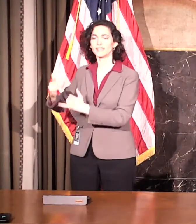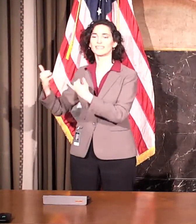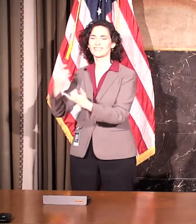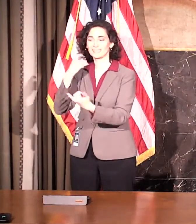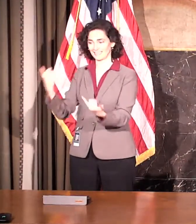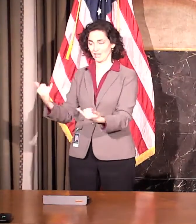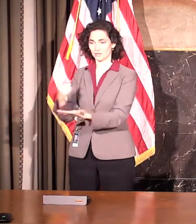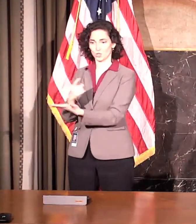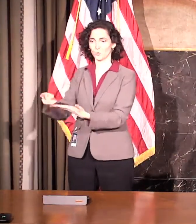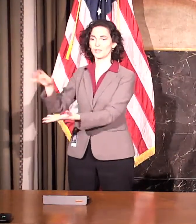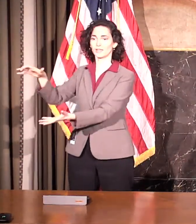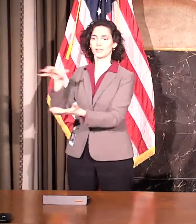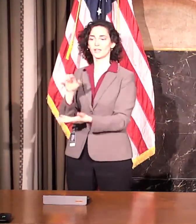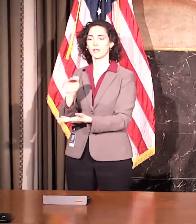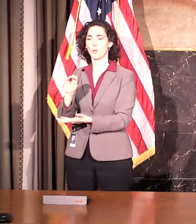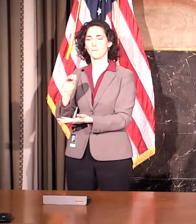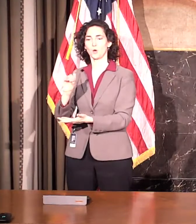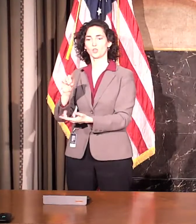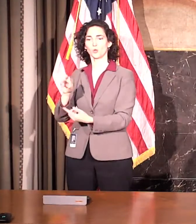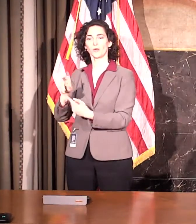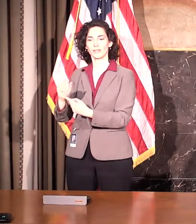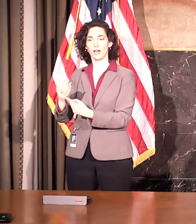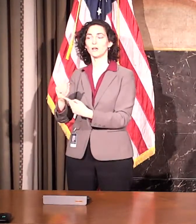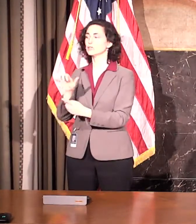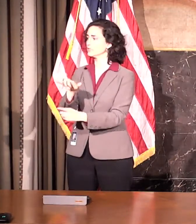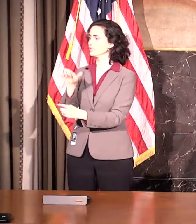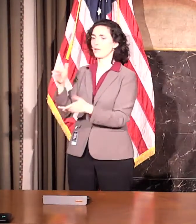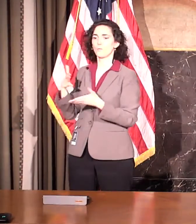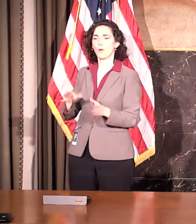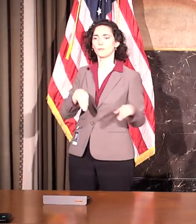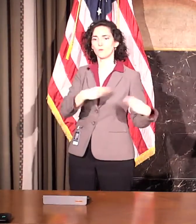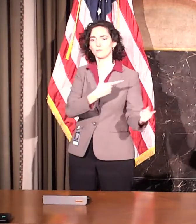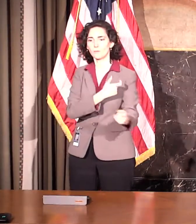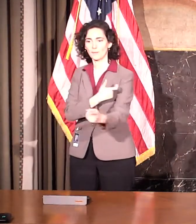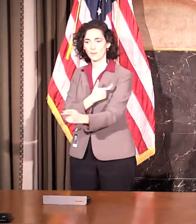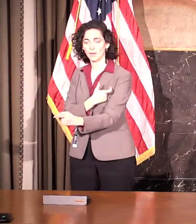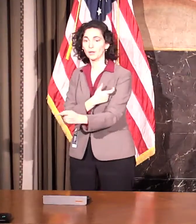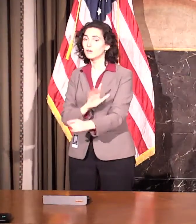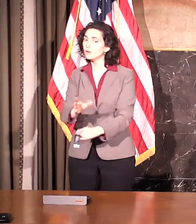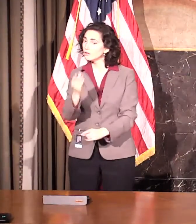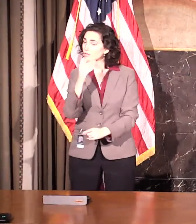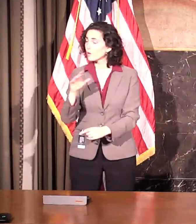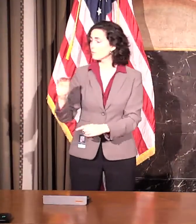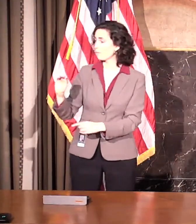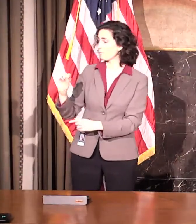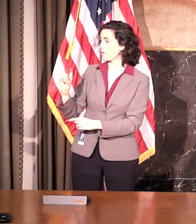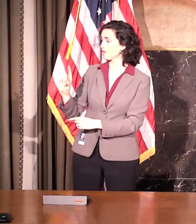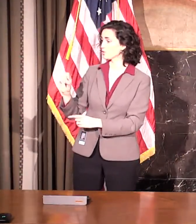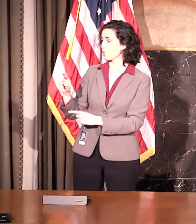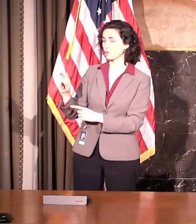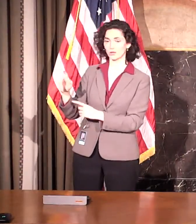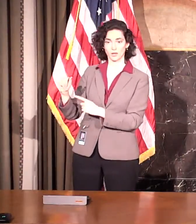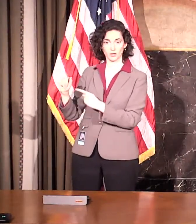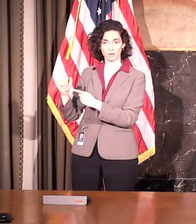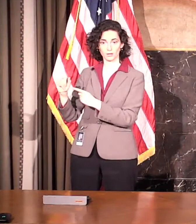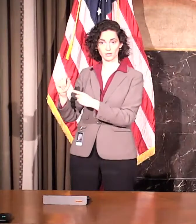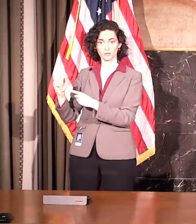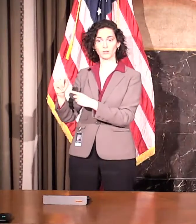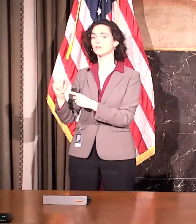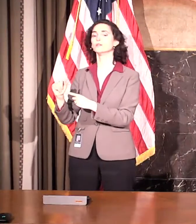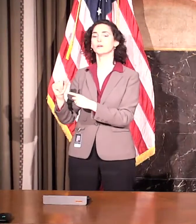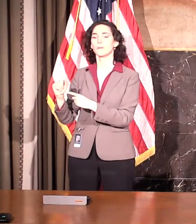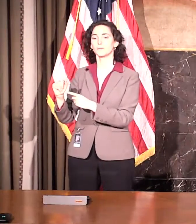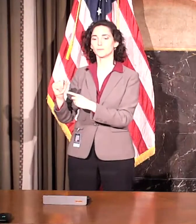And in fact, Moderna's vaccine candidate is actually before the Vaccines and